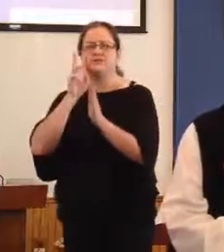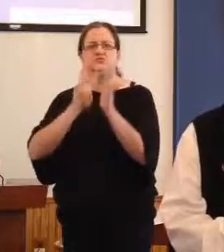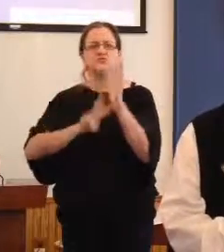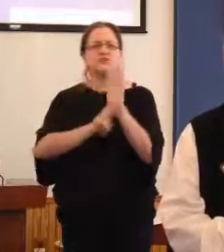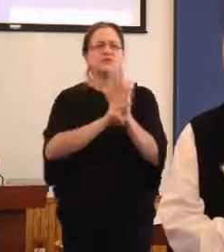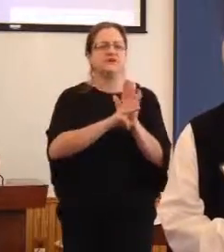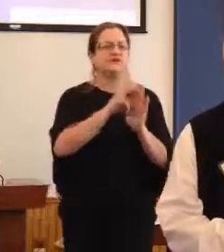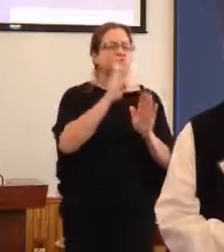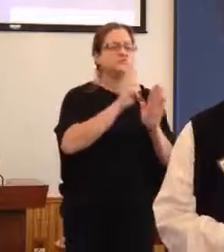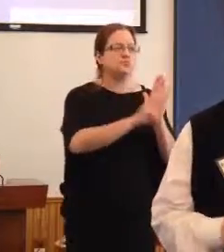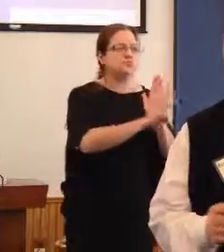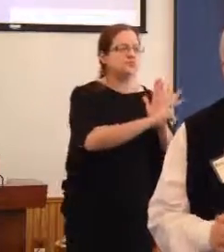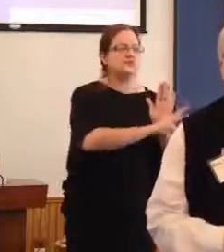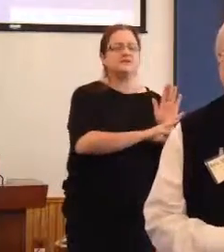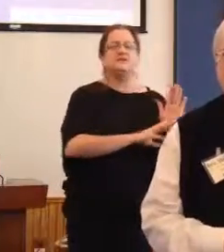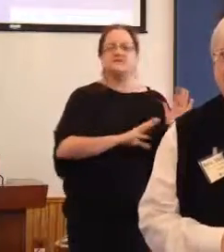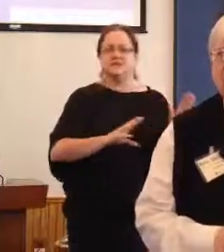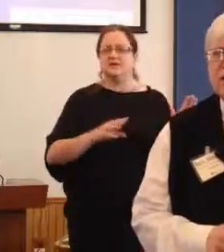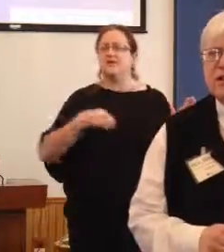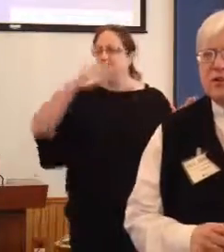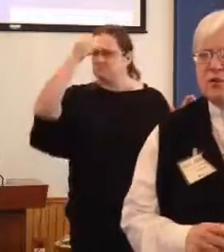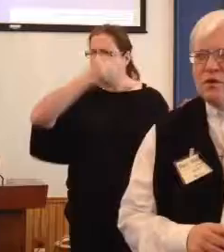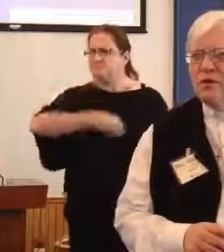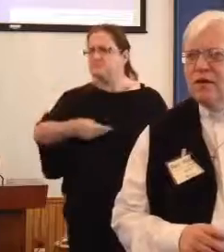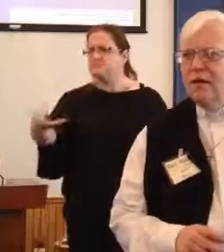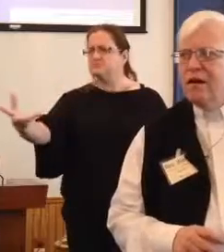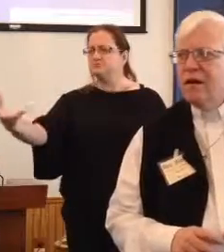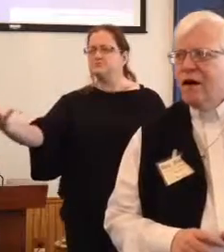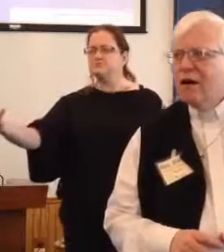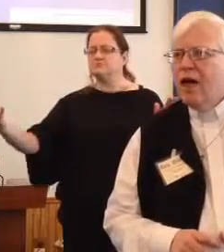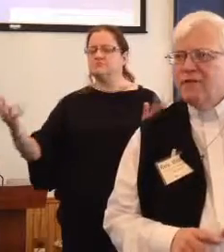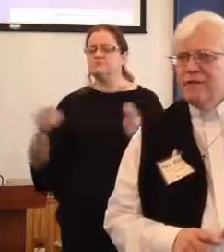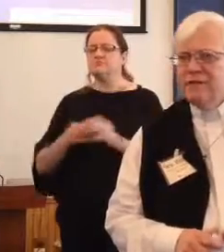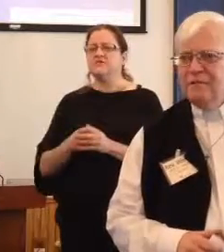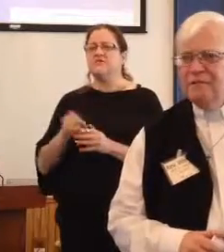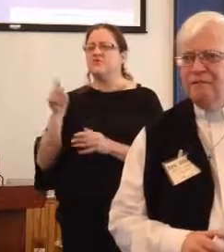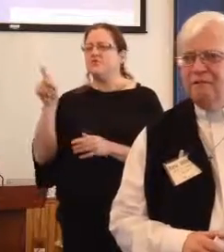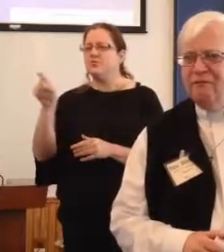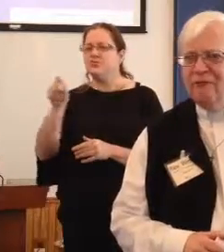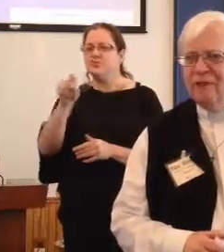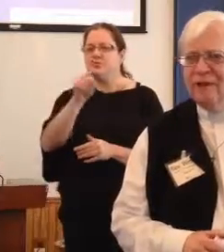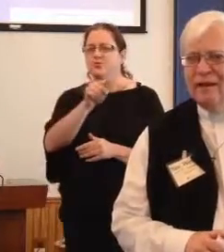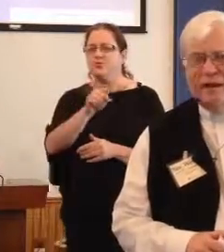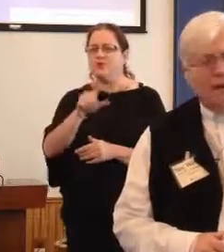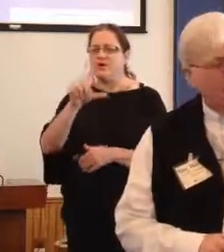to tell other people that they too are loved.